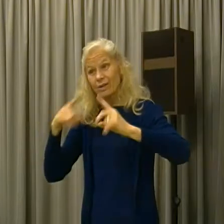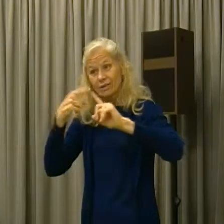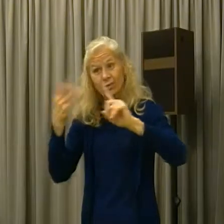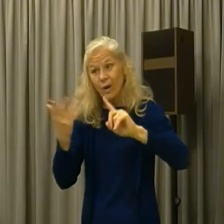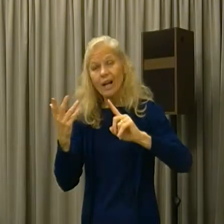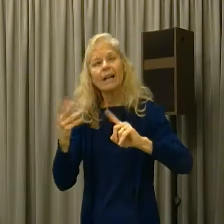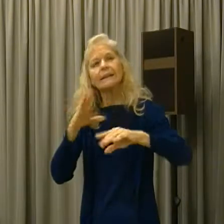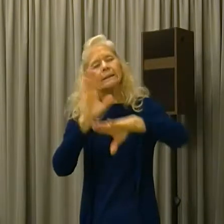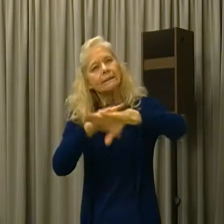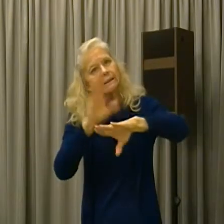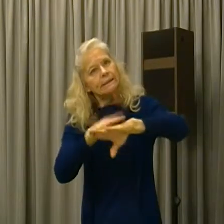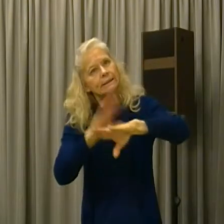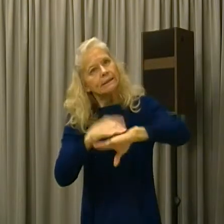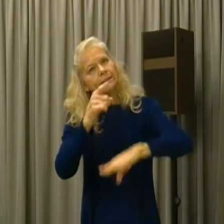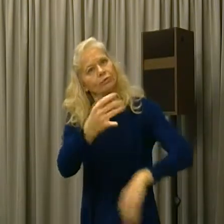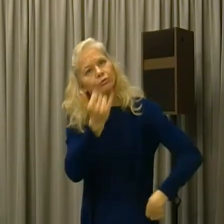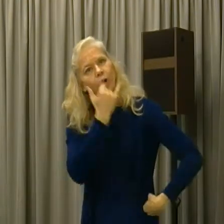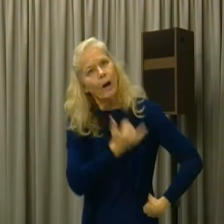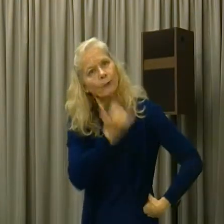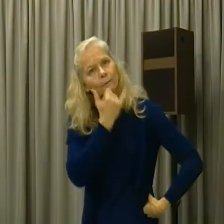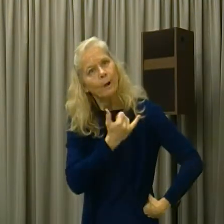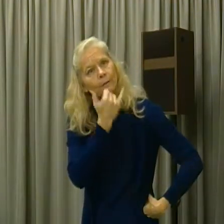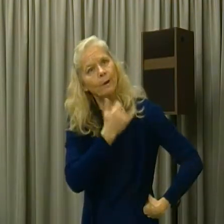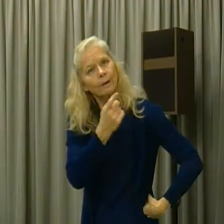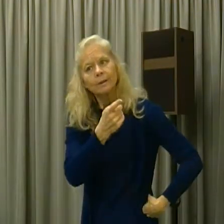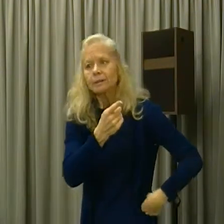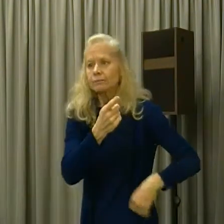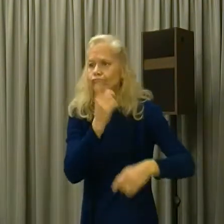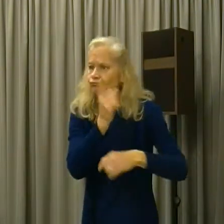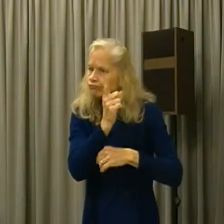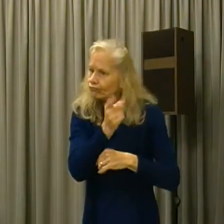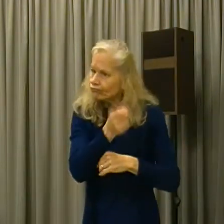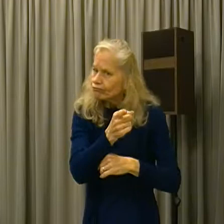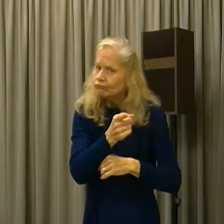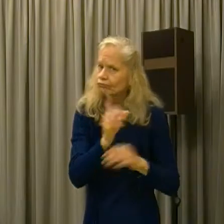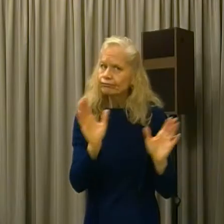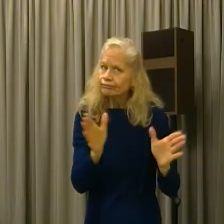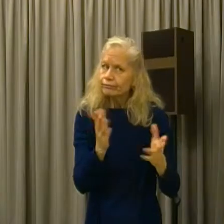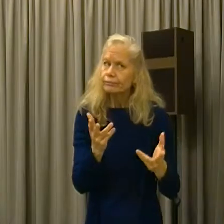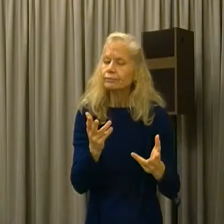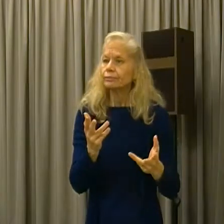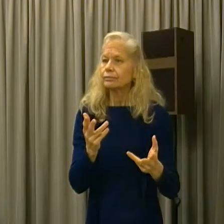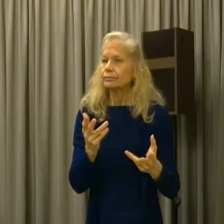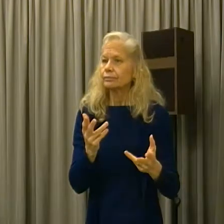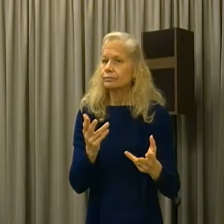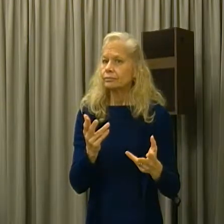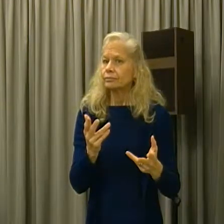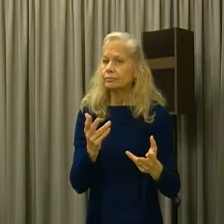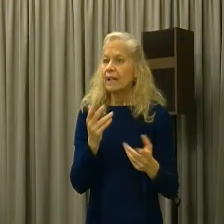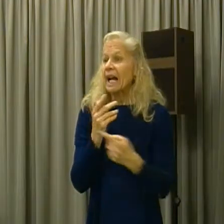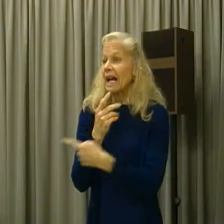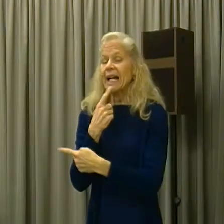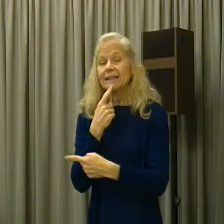do? Constantly, he rebuked them. And exhorted them with what? Right thinking, the Word of